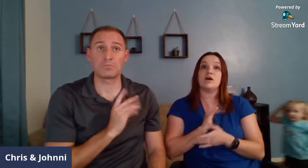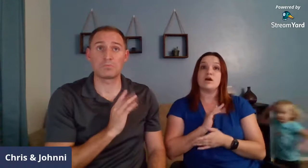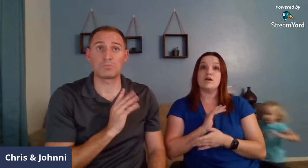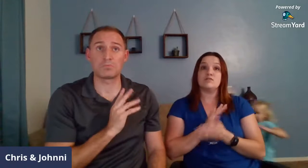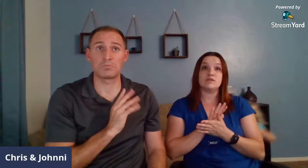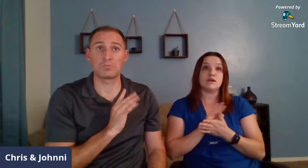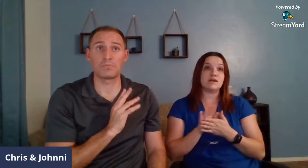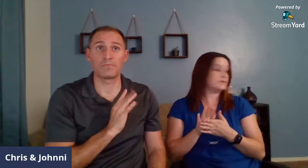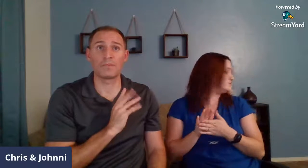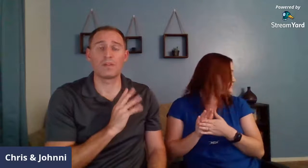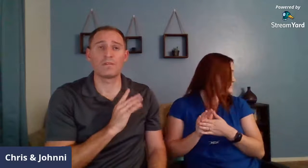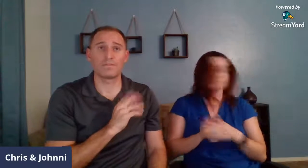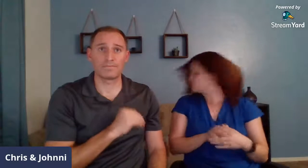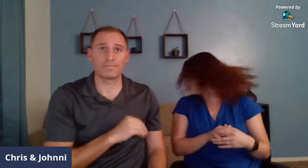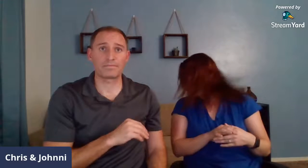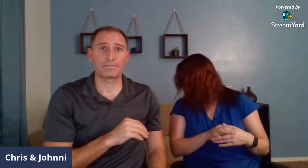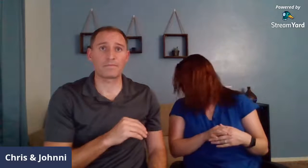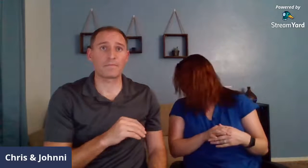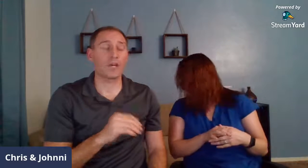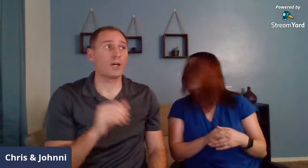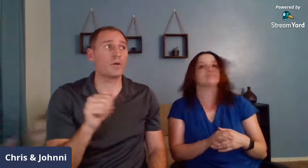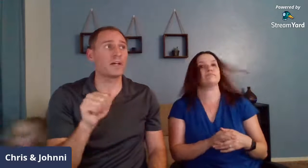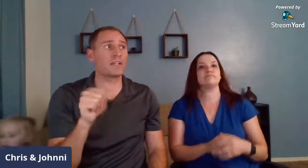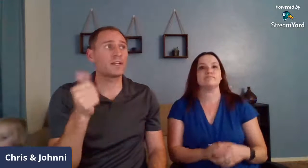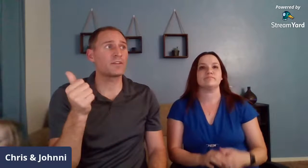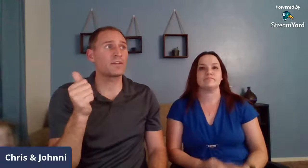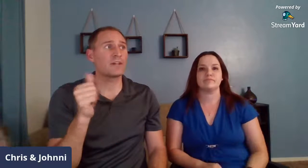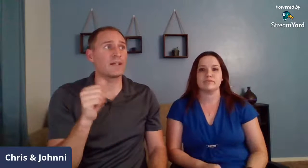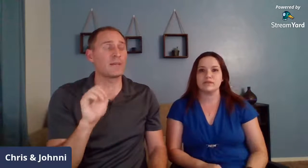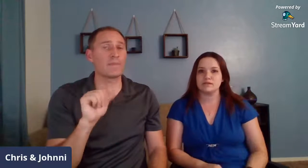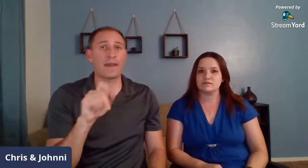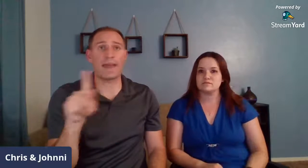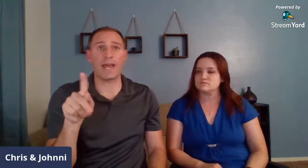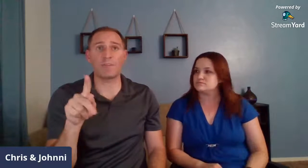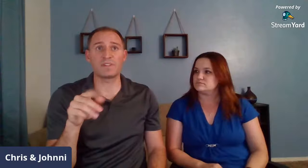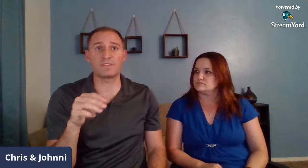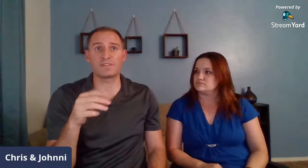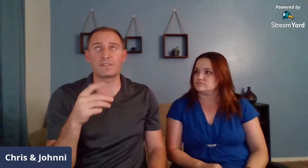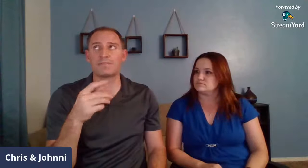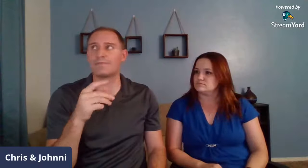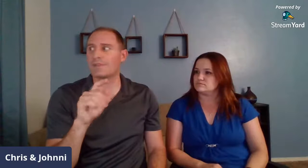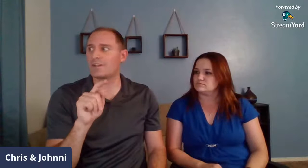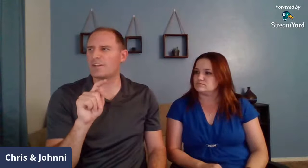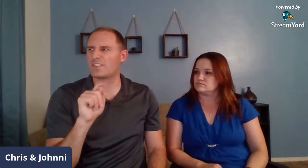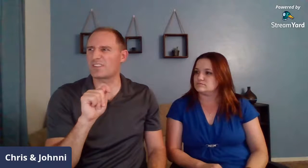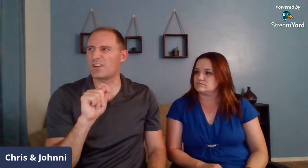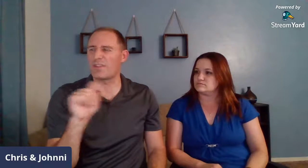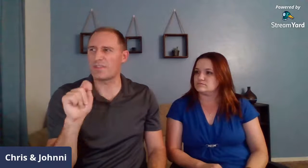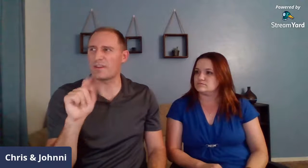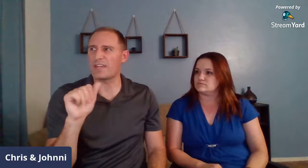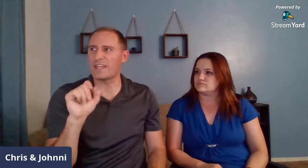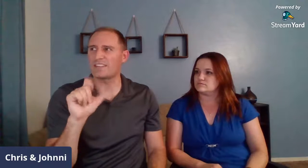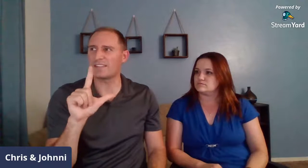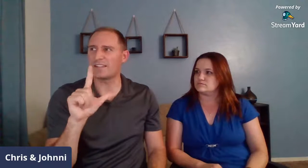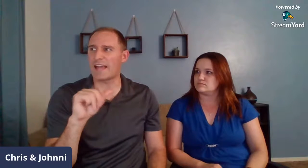pretty good. It's pretty accurate. Oh, another app is it called the ASL